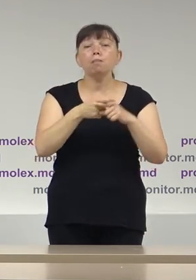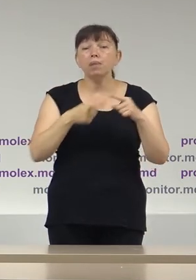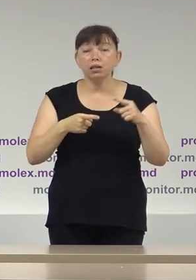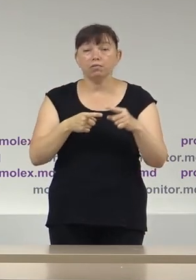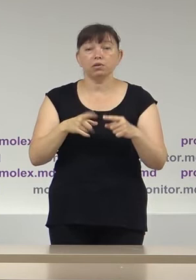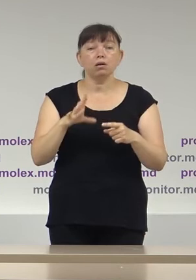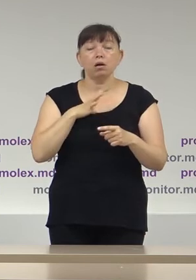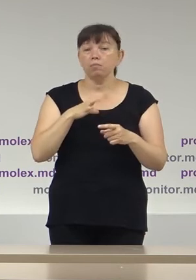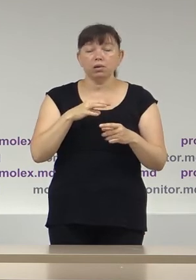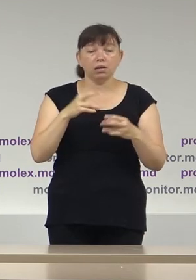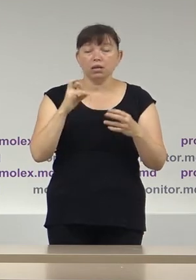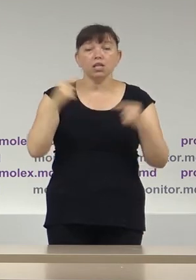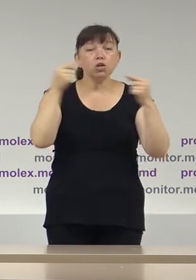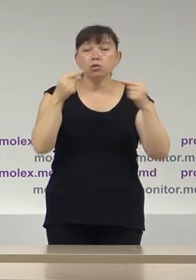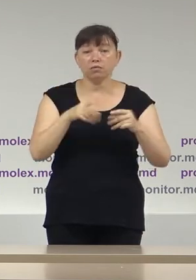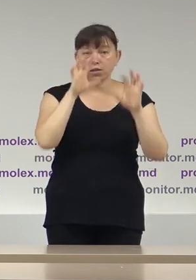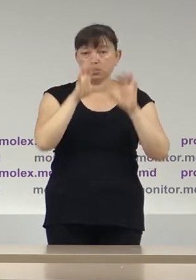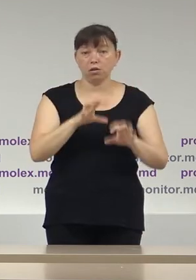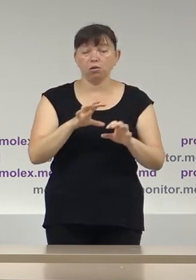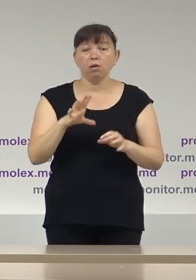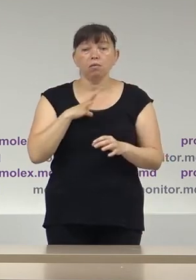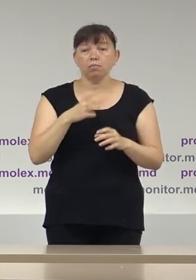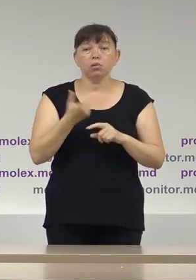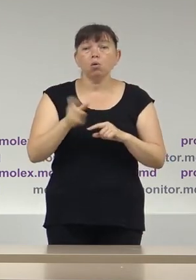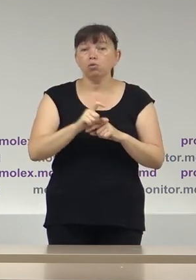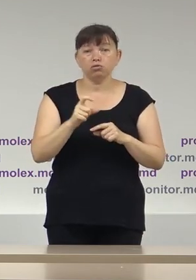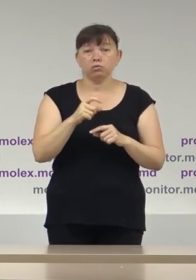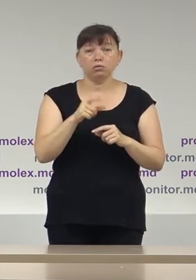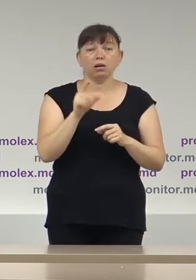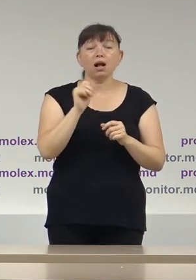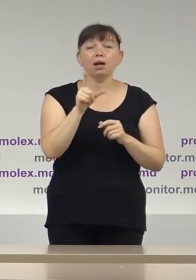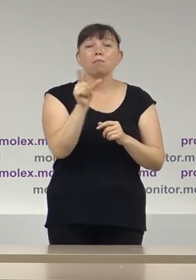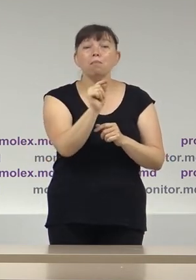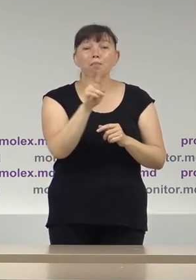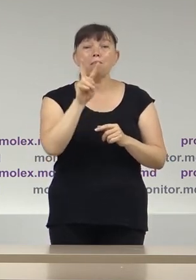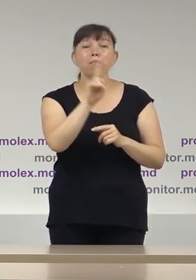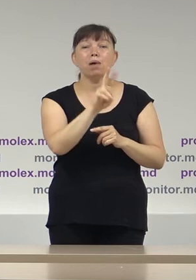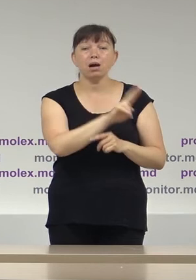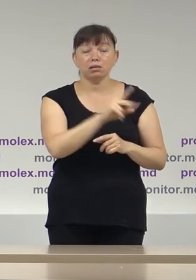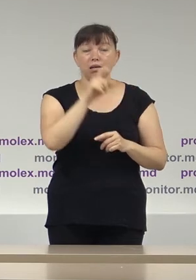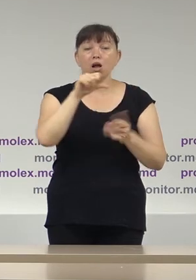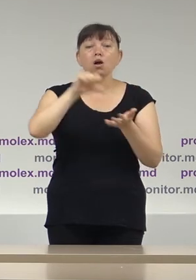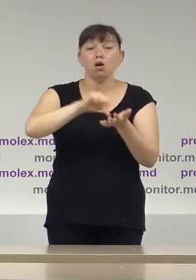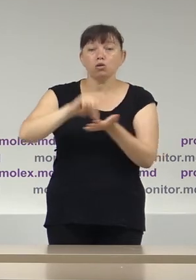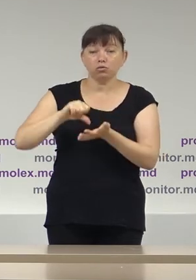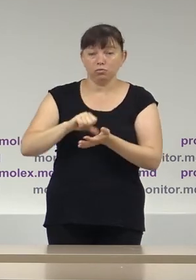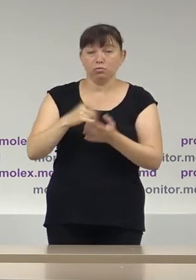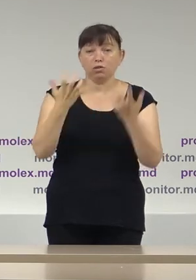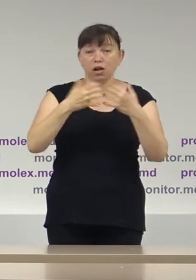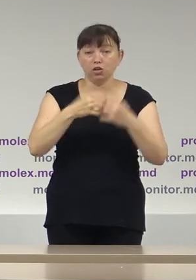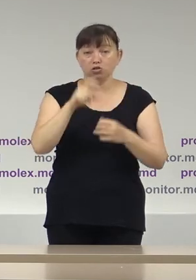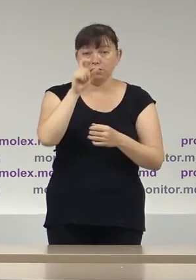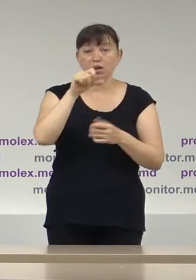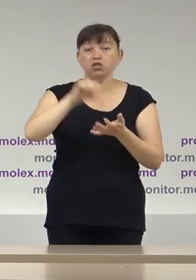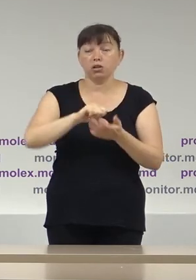on 7th of July 2021, at least half of them had an even number of